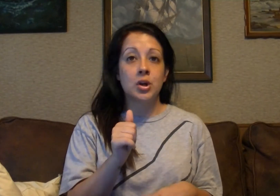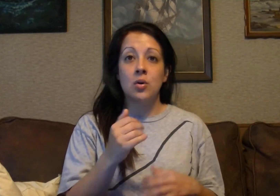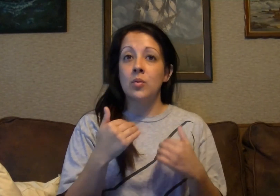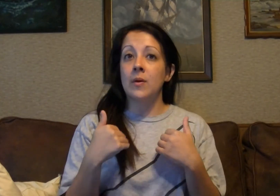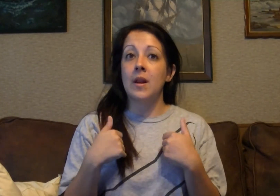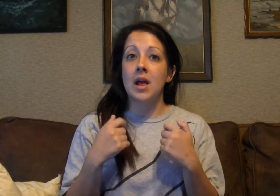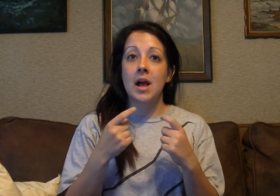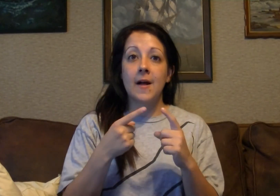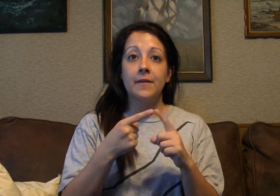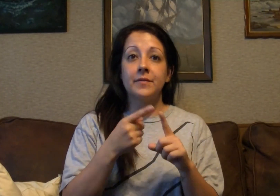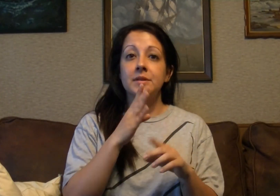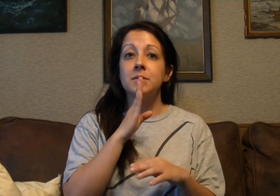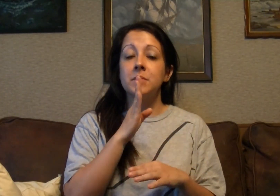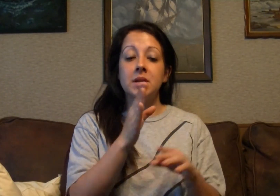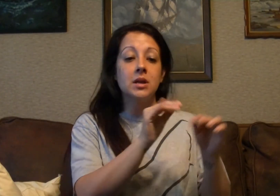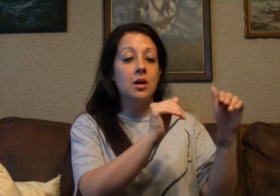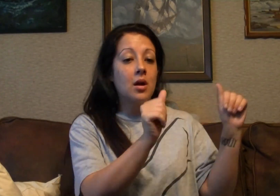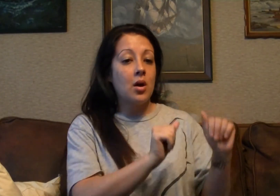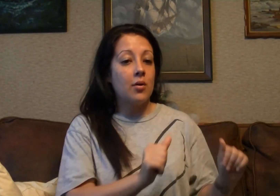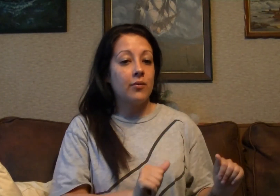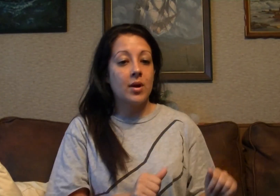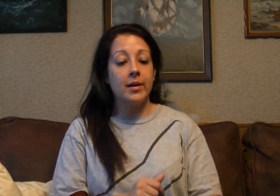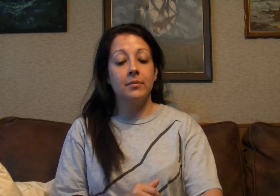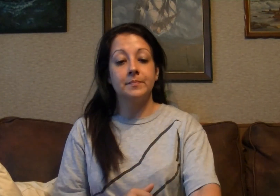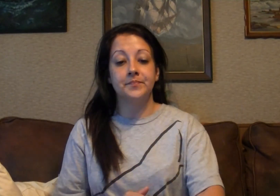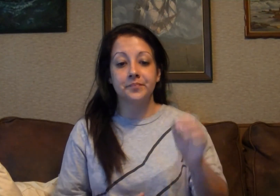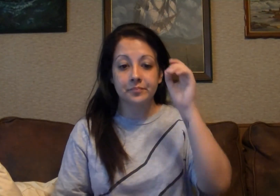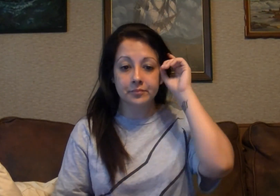don't have to be afraid,